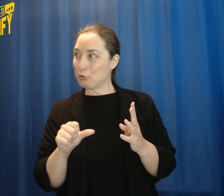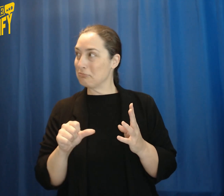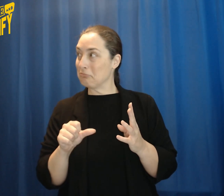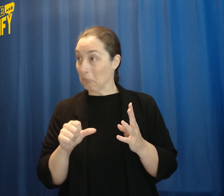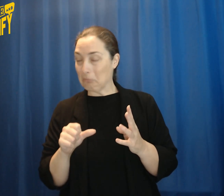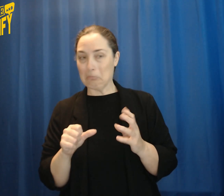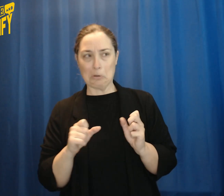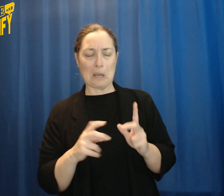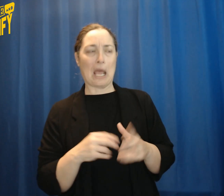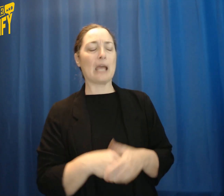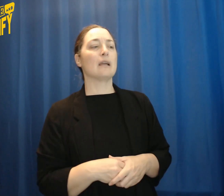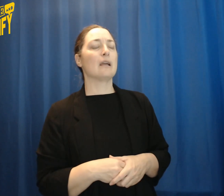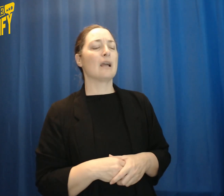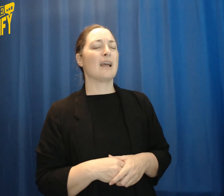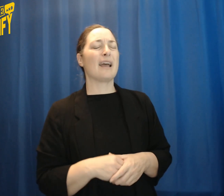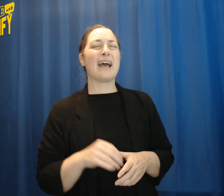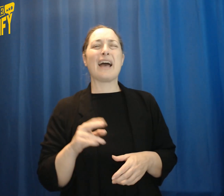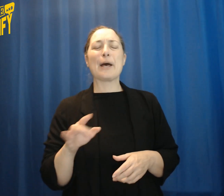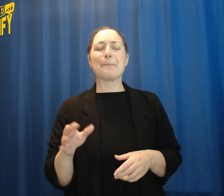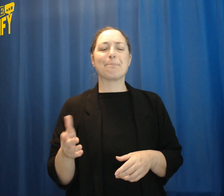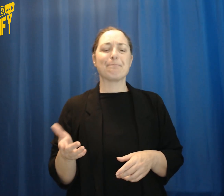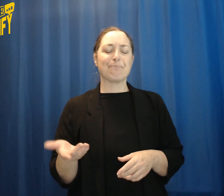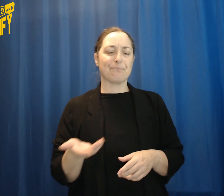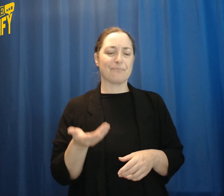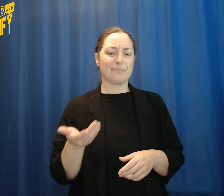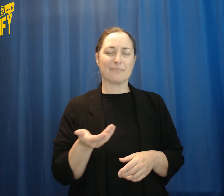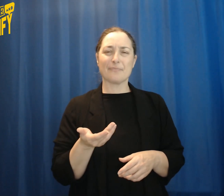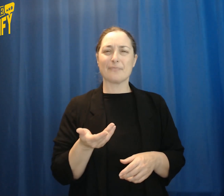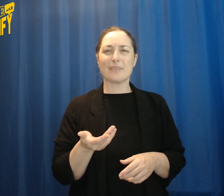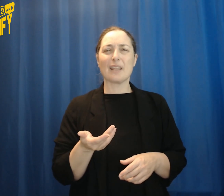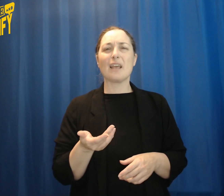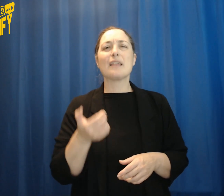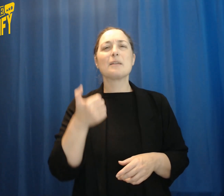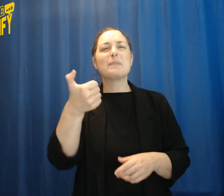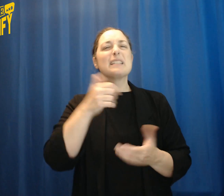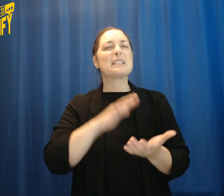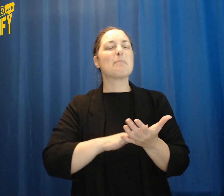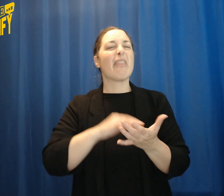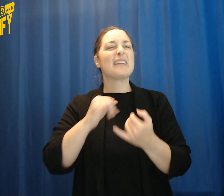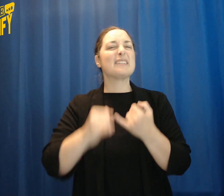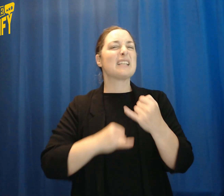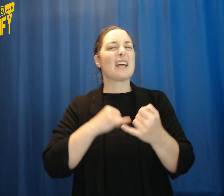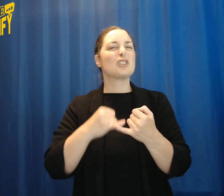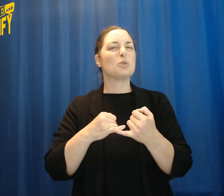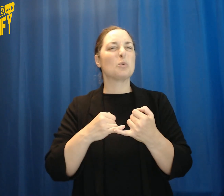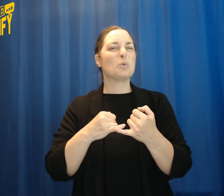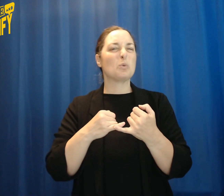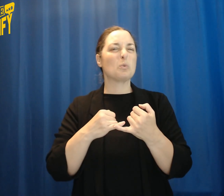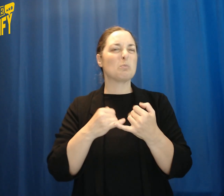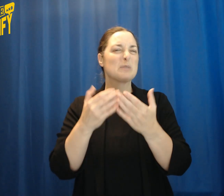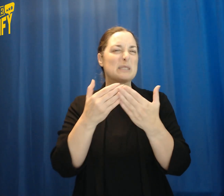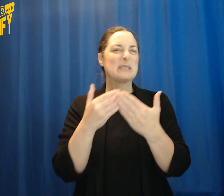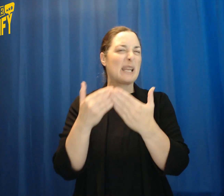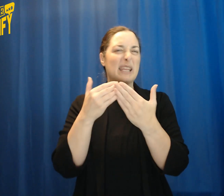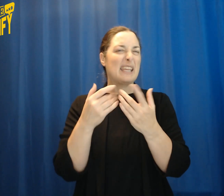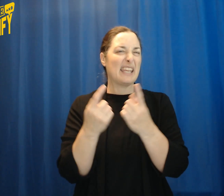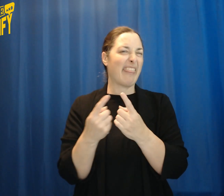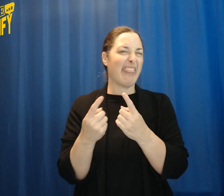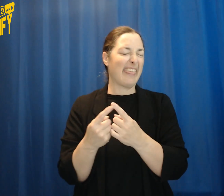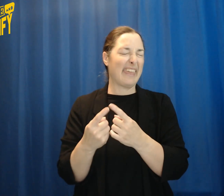I've been talked out of doing like a 6-month international sort of studying thing that they had on offer there. I went over to